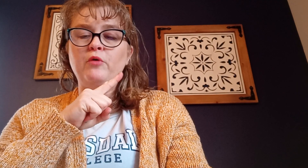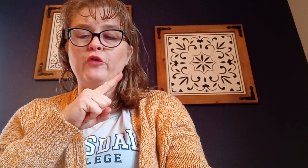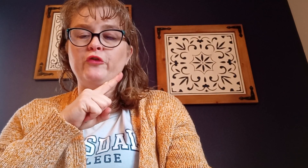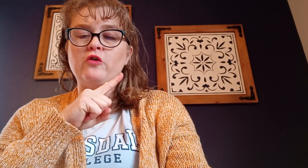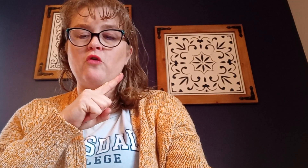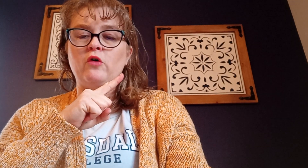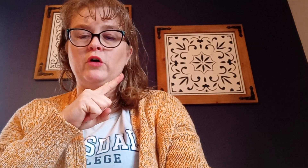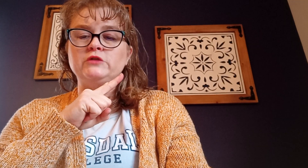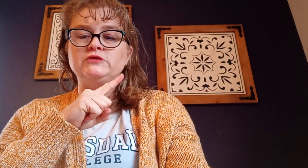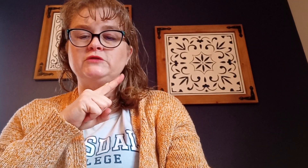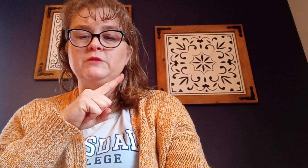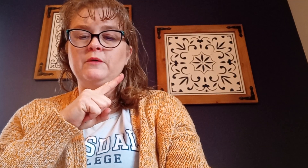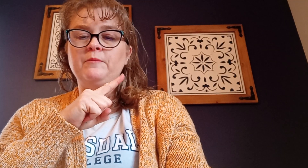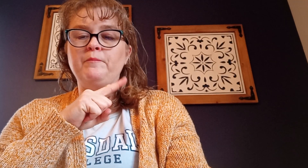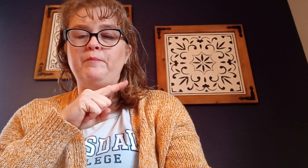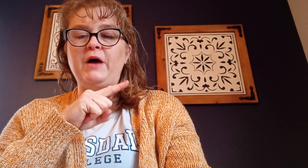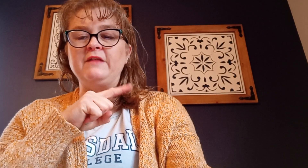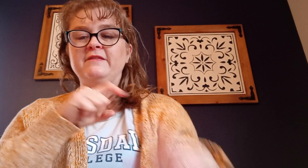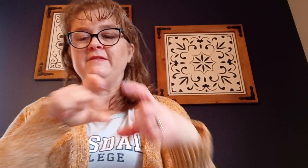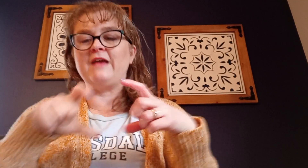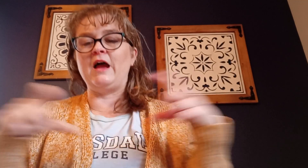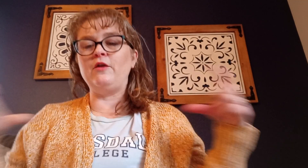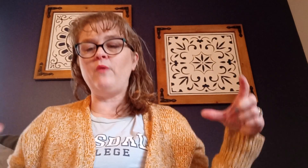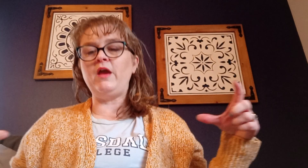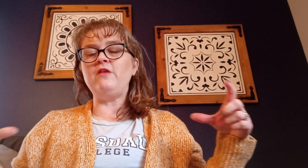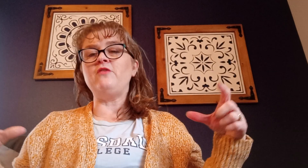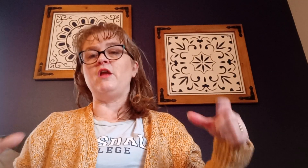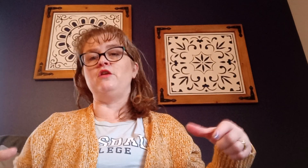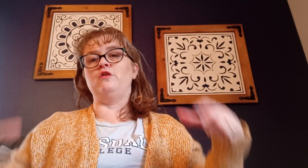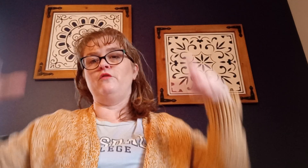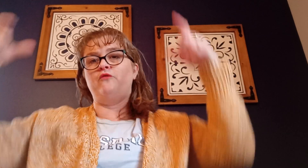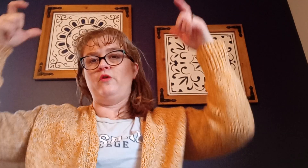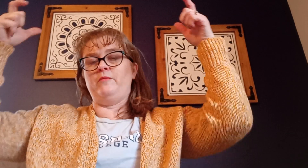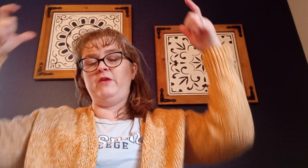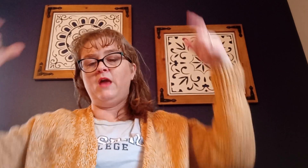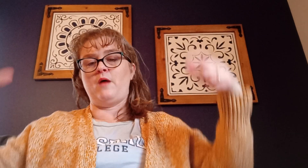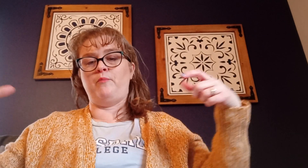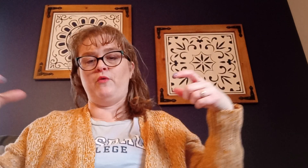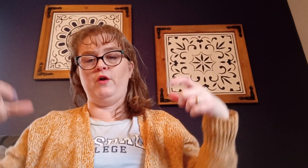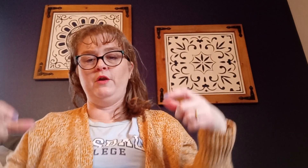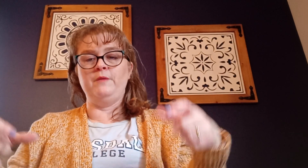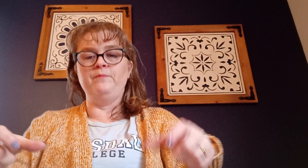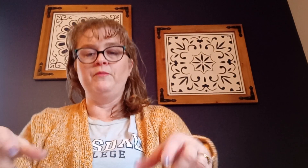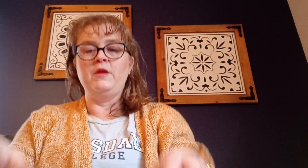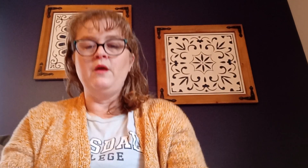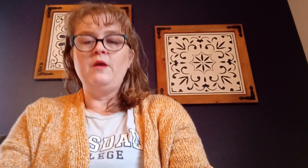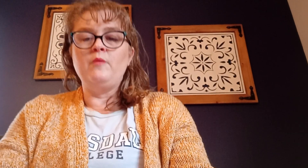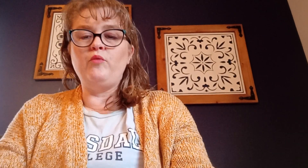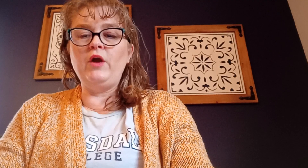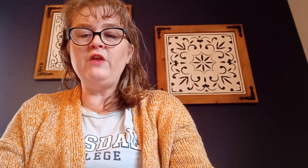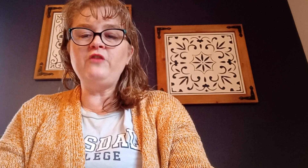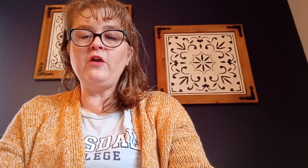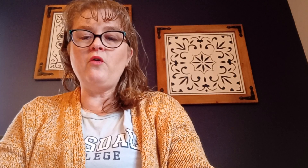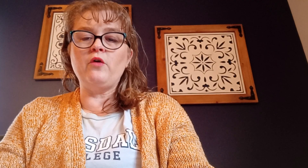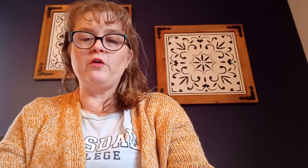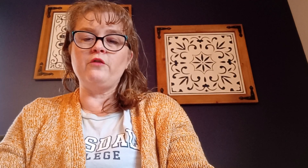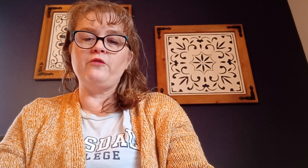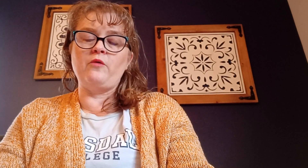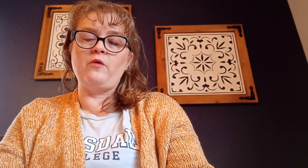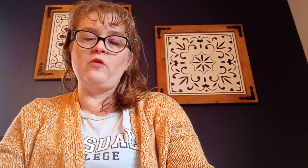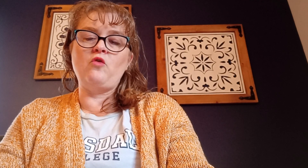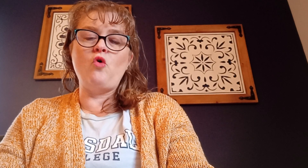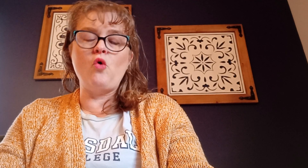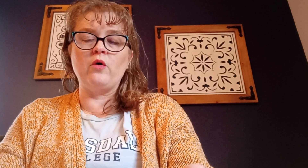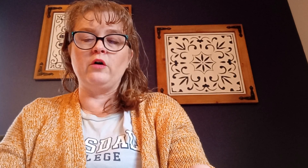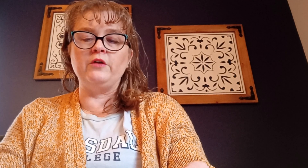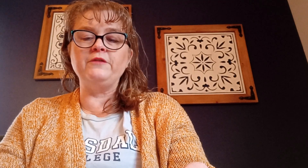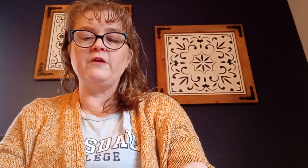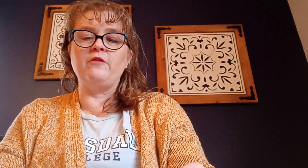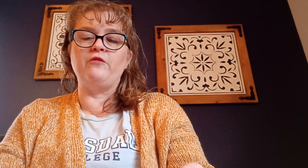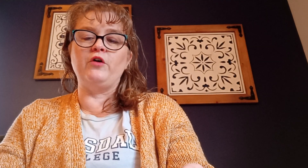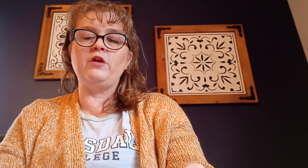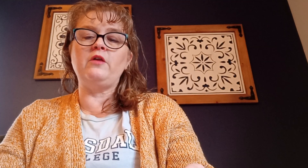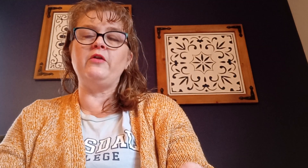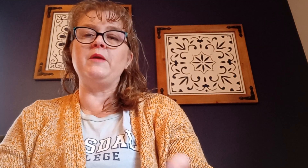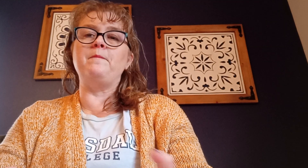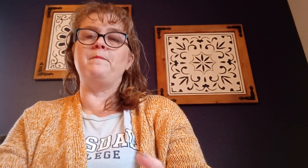boulder corals bud sideways and uniformly upward. Branching corals, vertically